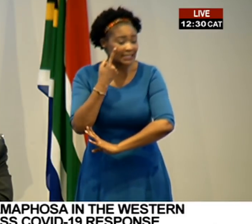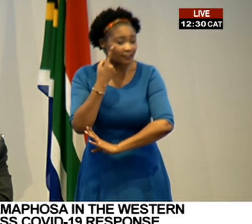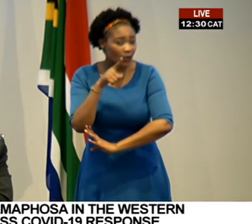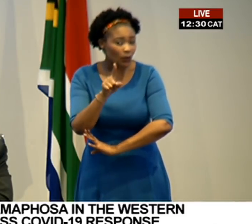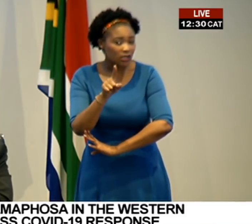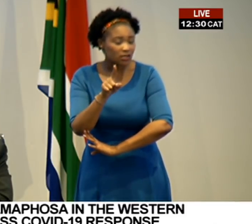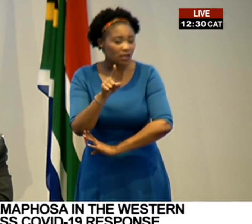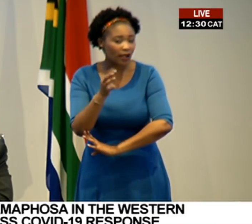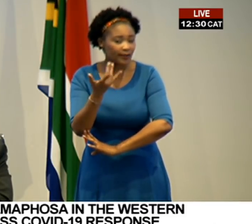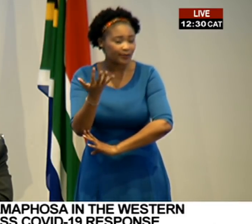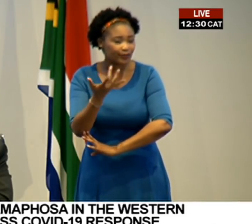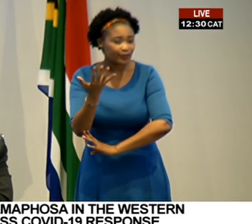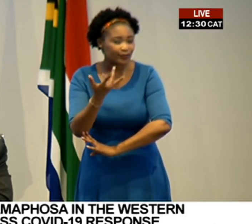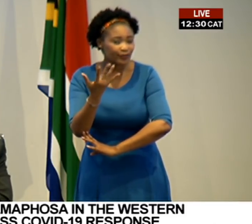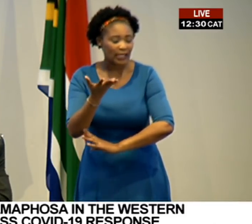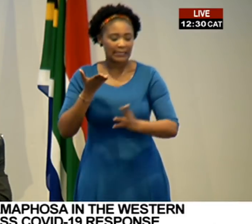number of